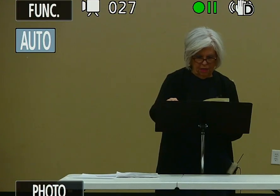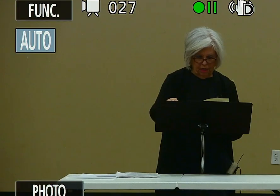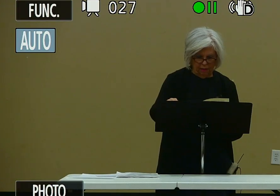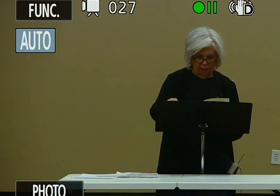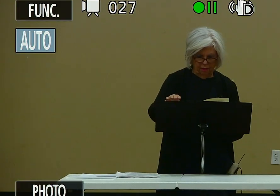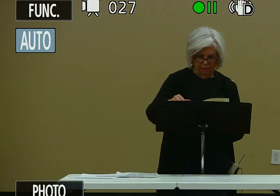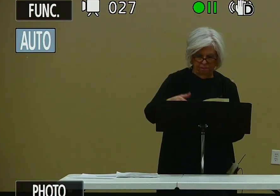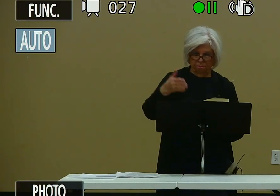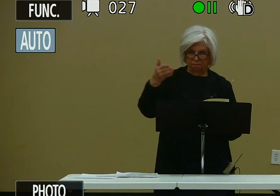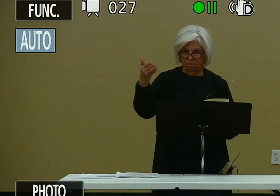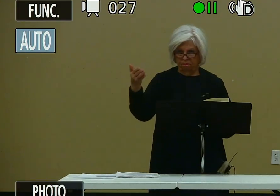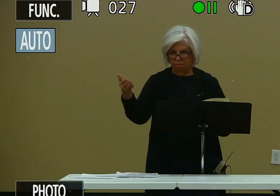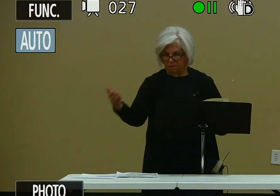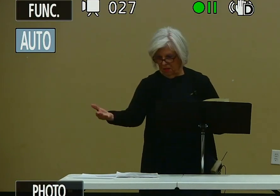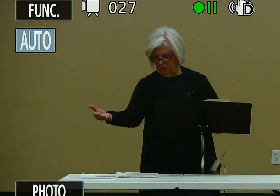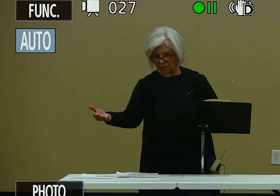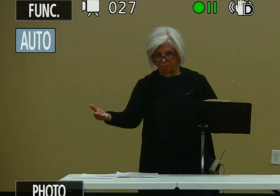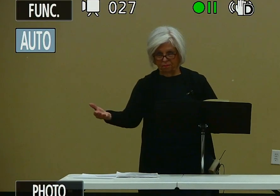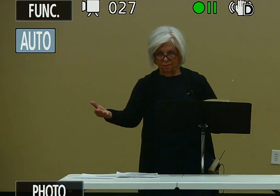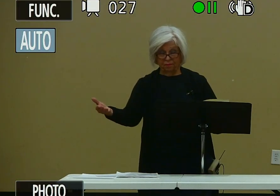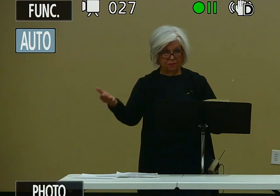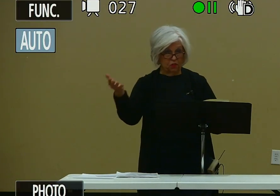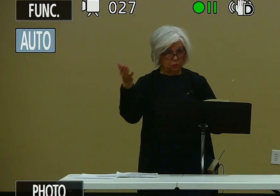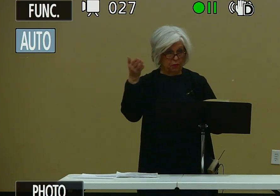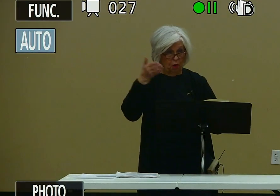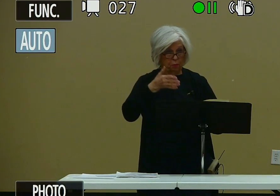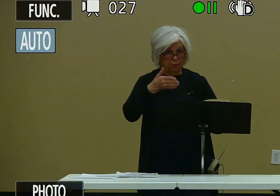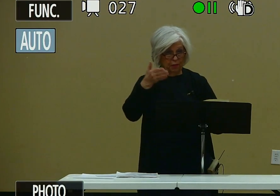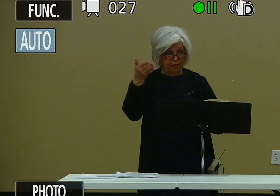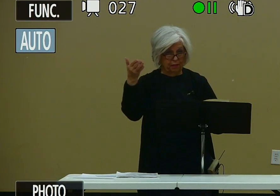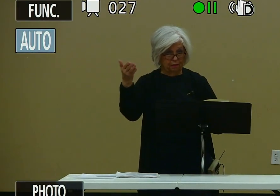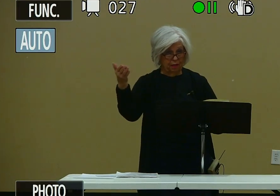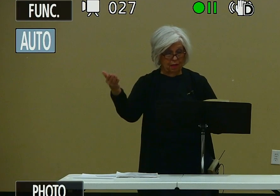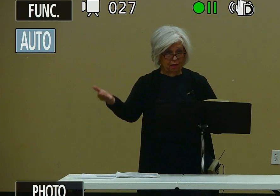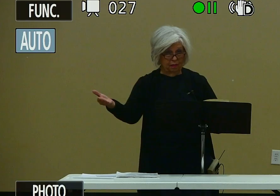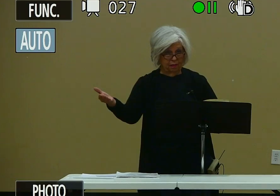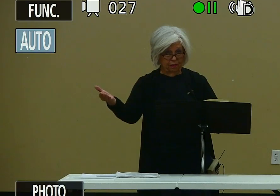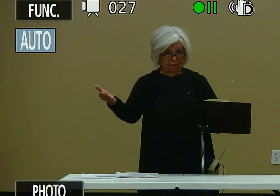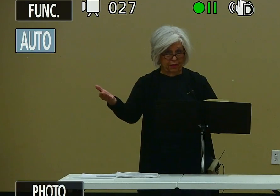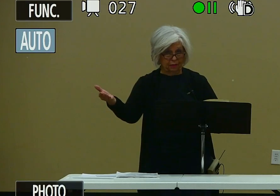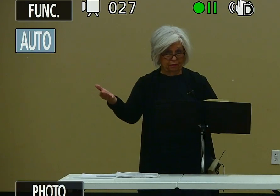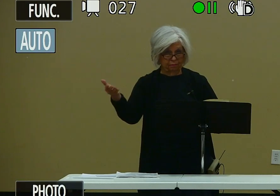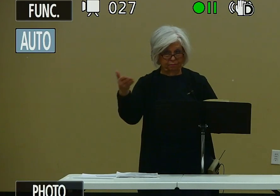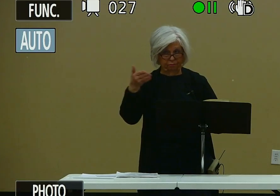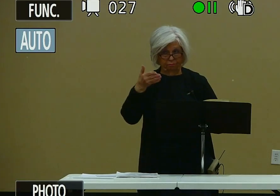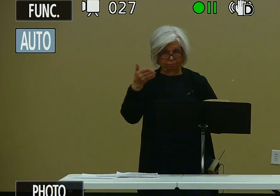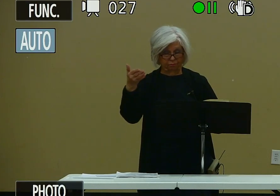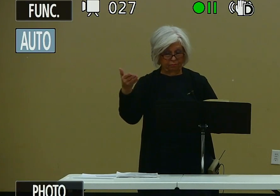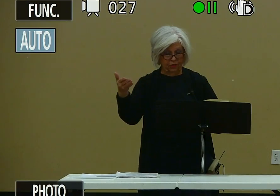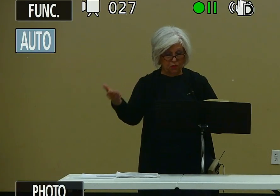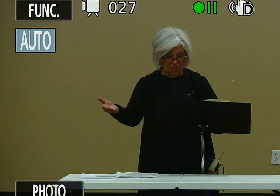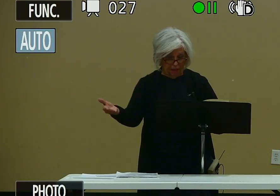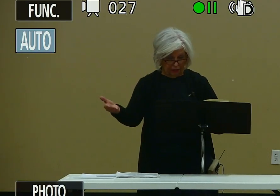Thing. Thing. Just with the open right hand. Thing. It's a thing.